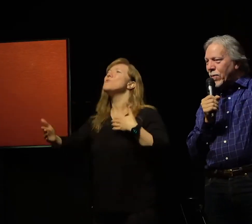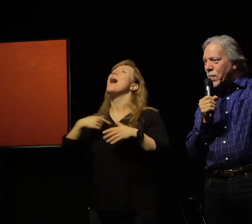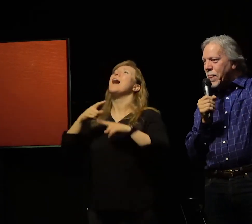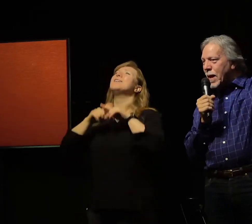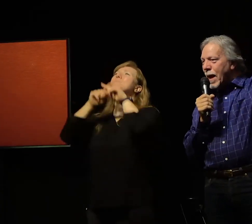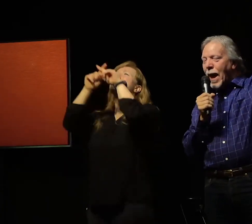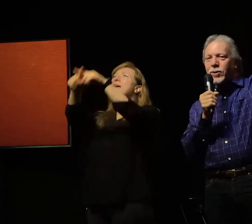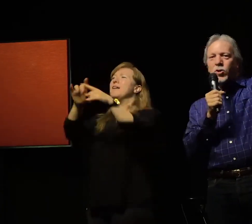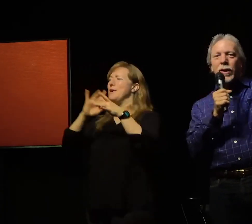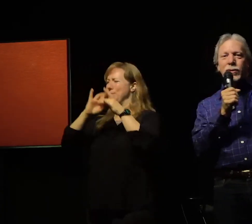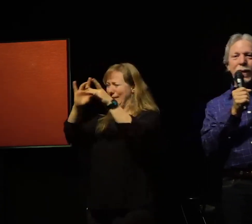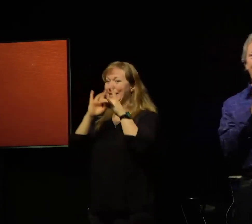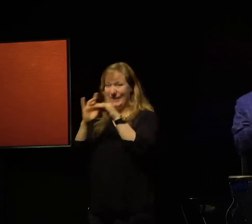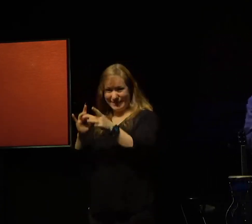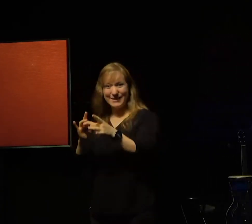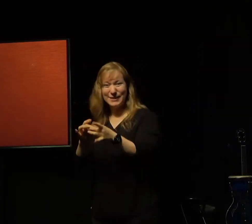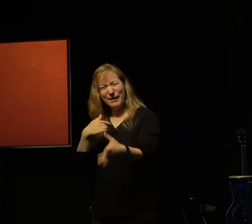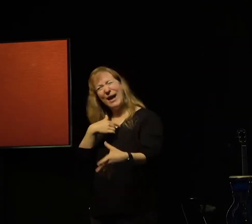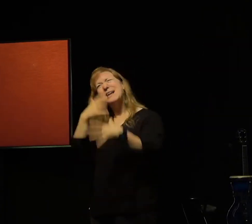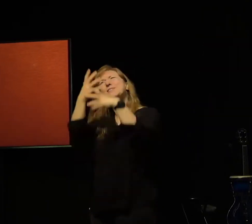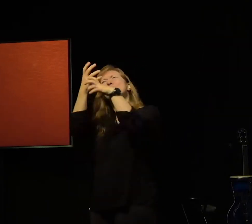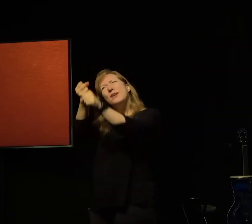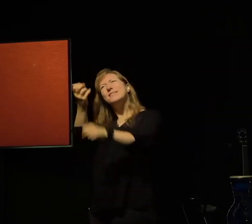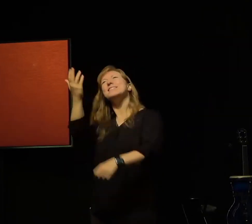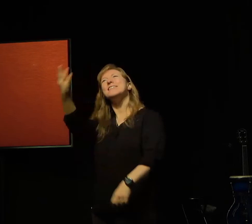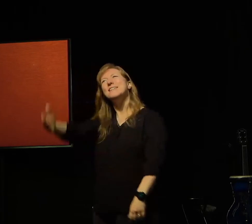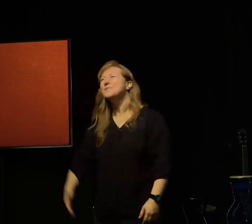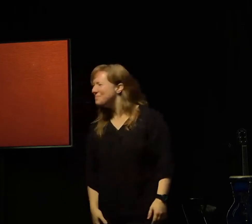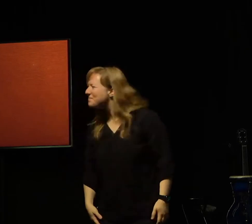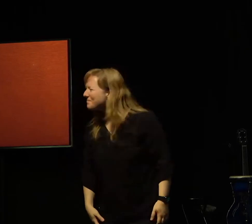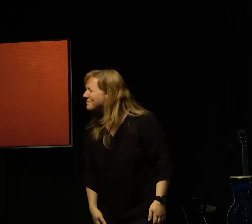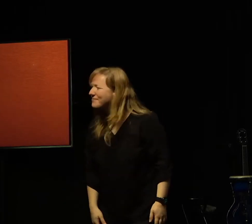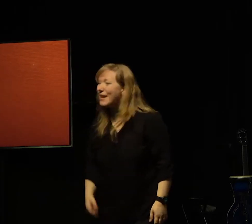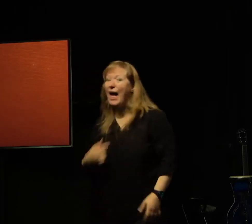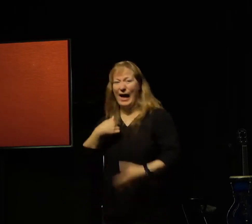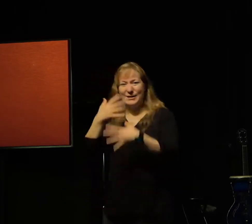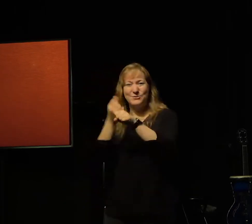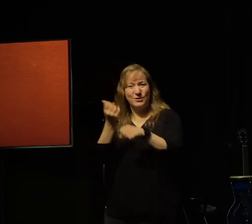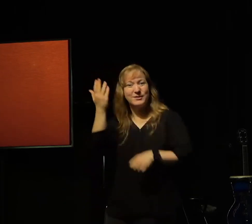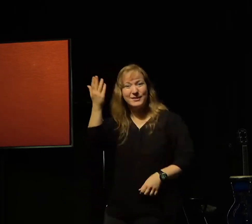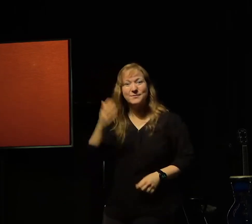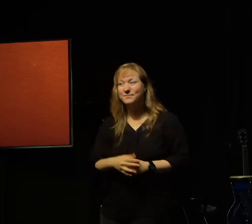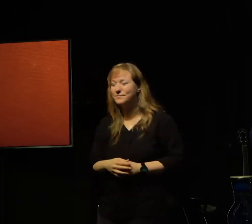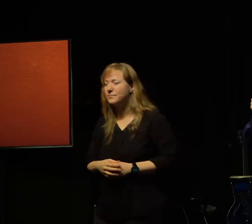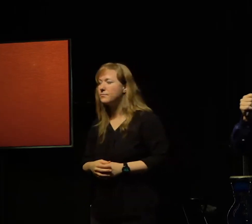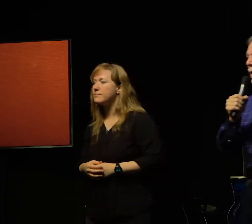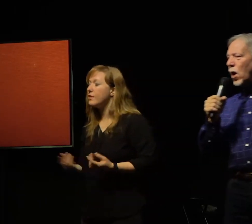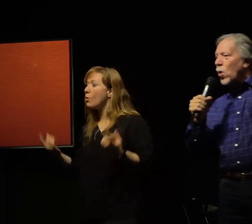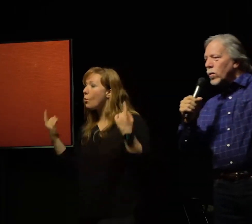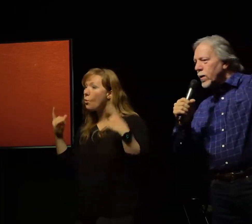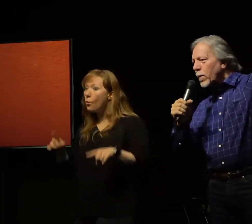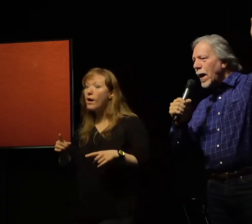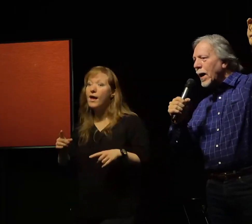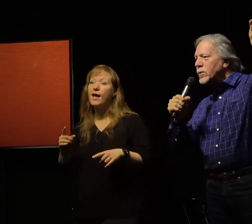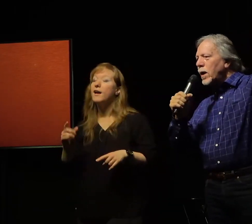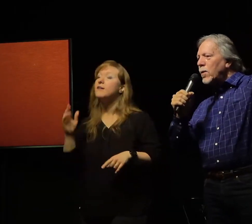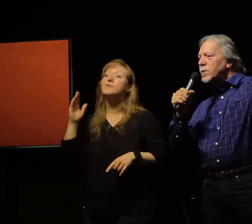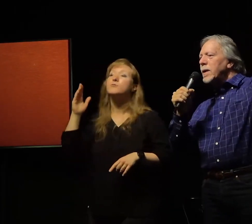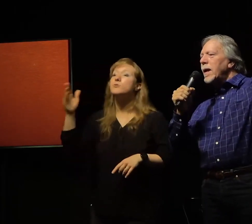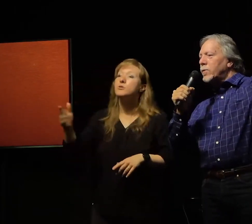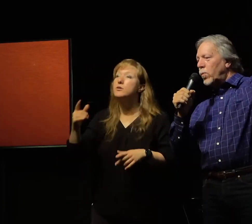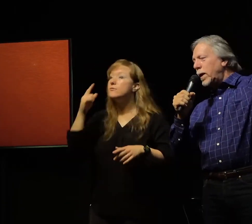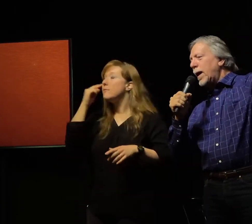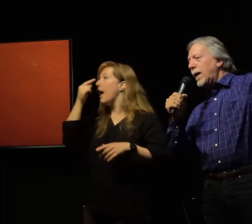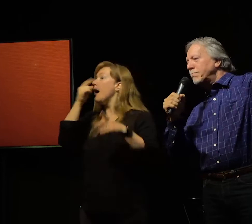now. I trust in him. I trust him that when my eyes close, if my eyes close